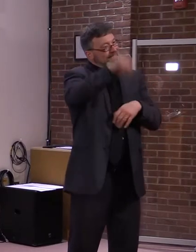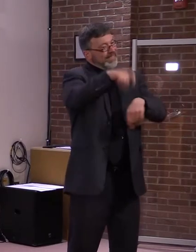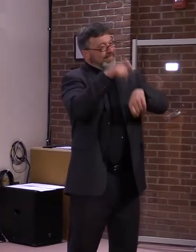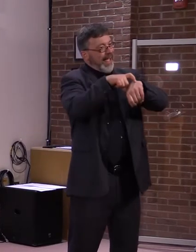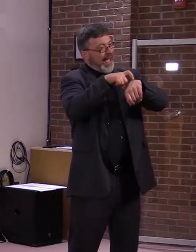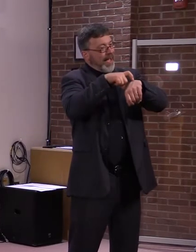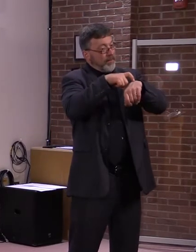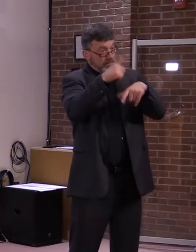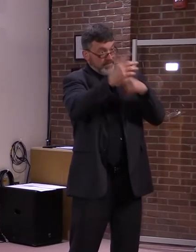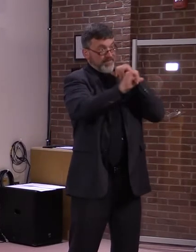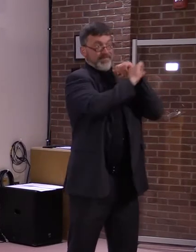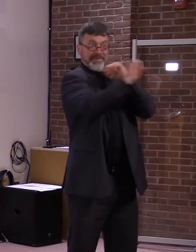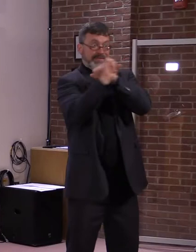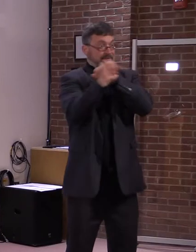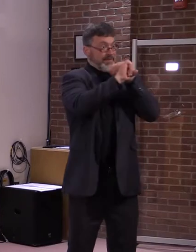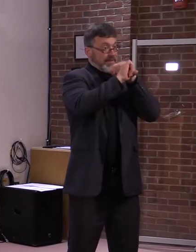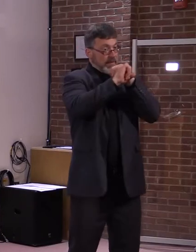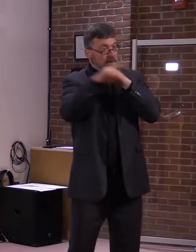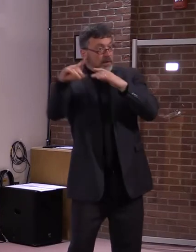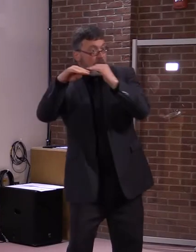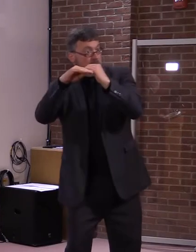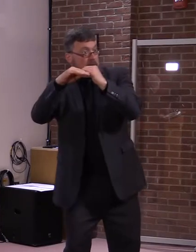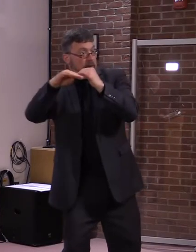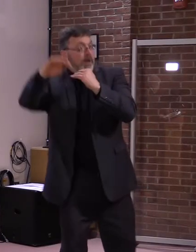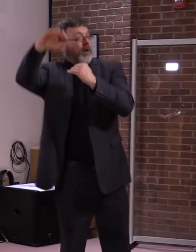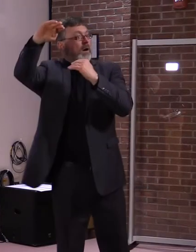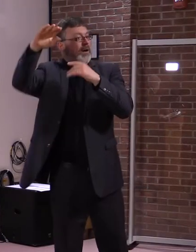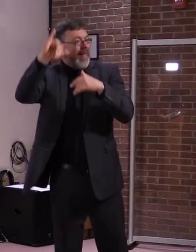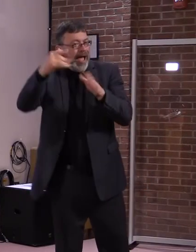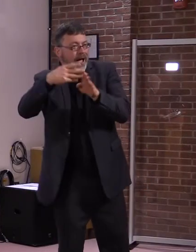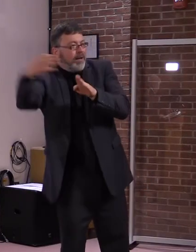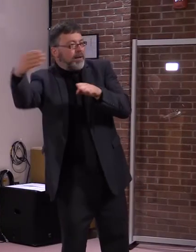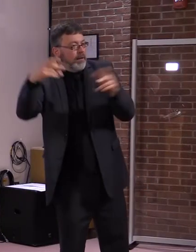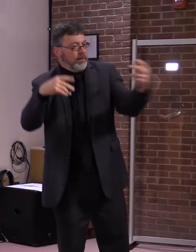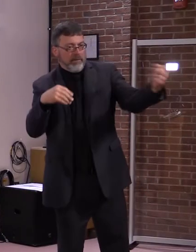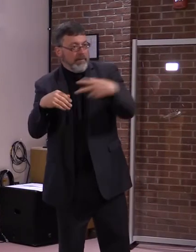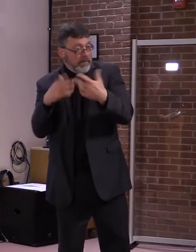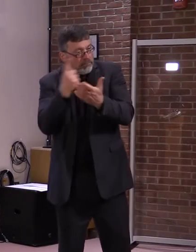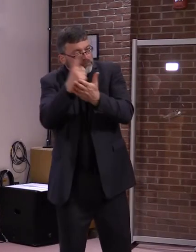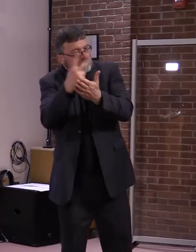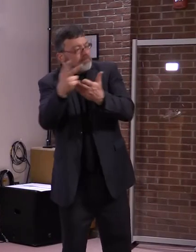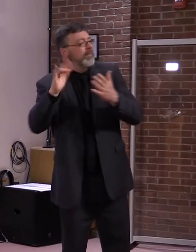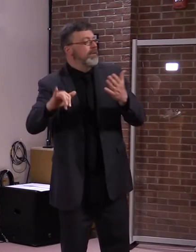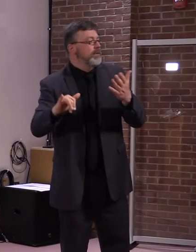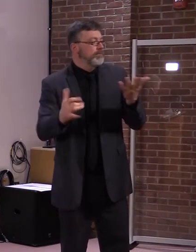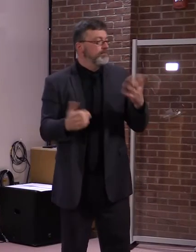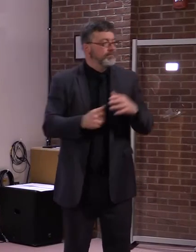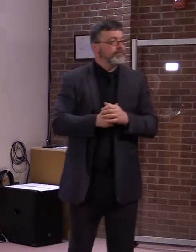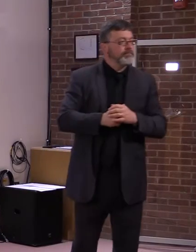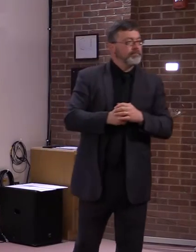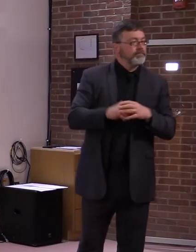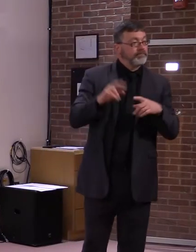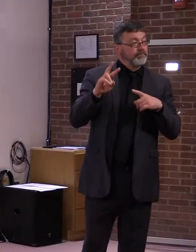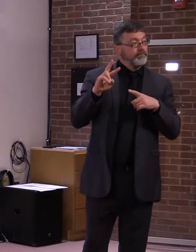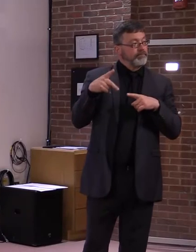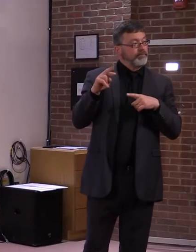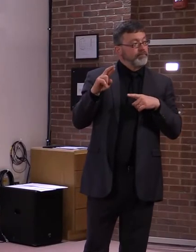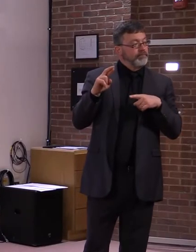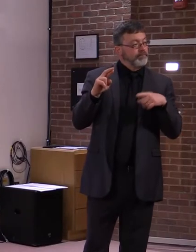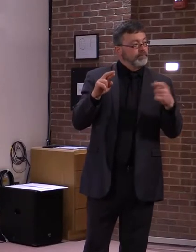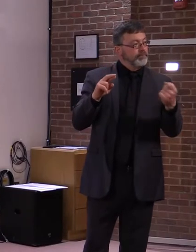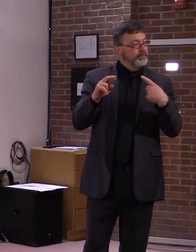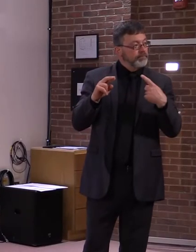Yeah, I understand. I was more curious to see if it's something that if it was working, the state might do a little bit of it like Ohio did and